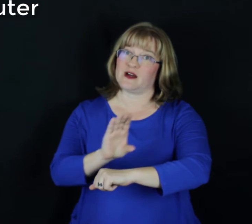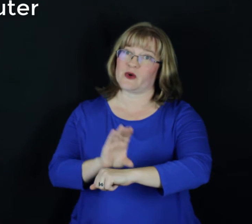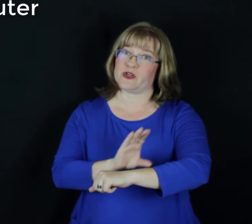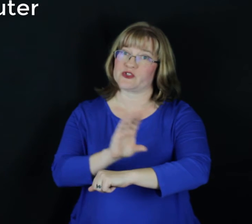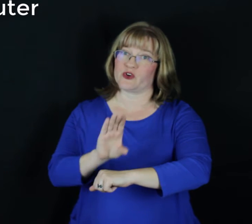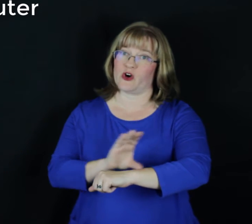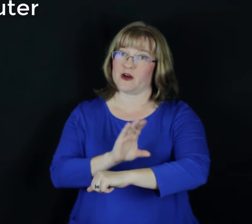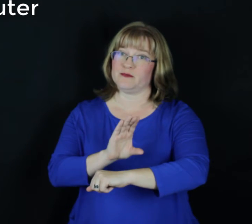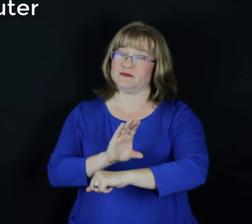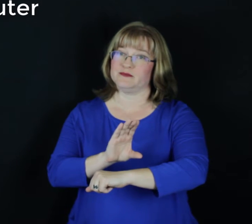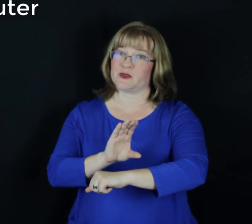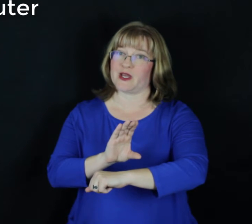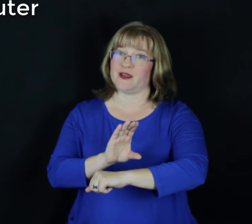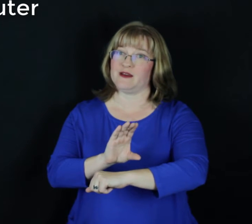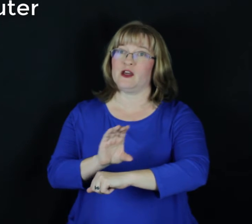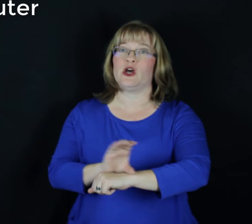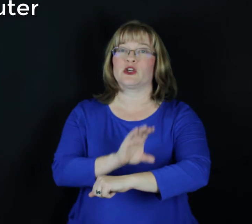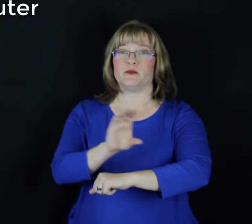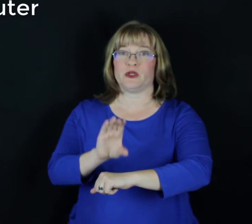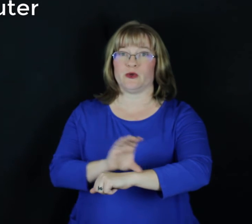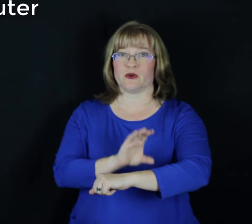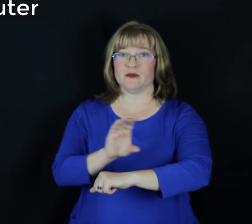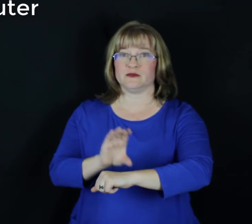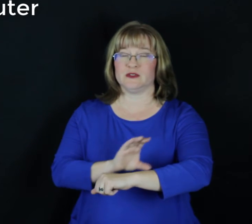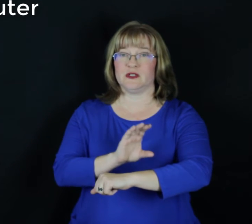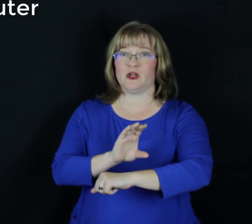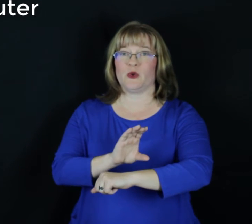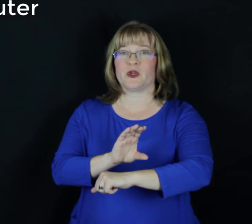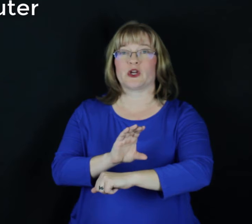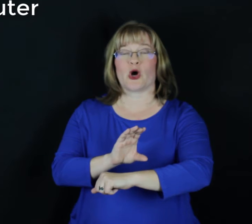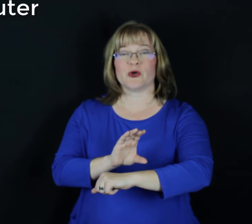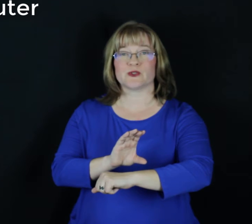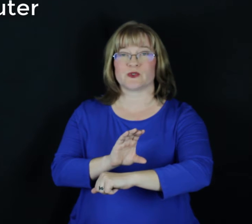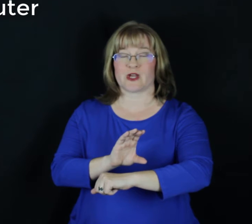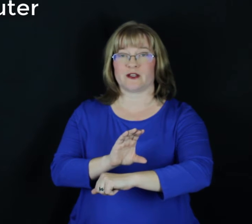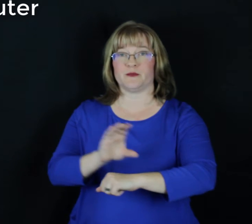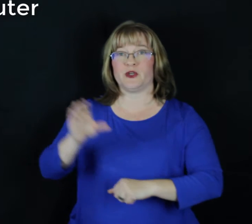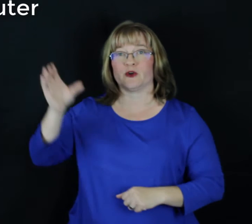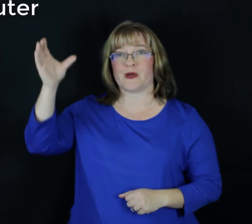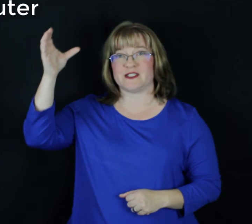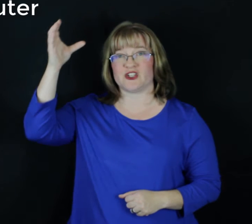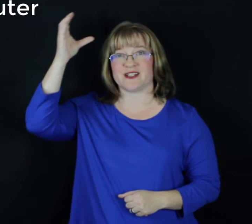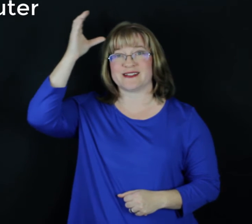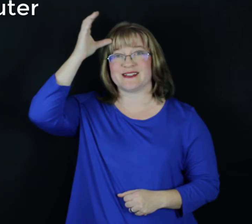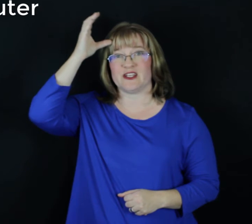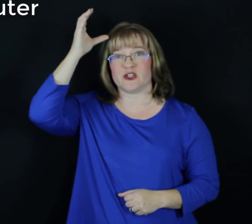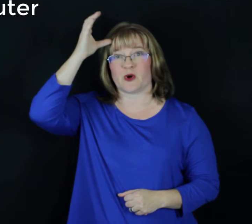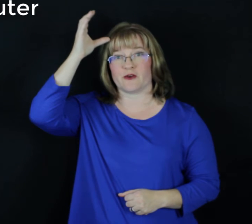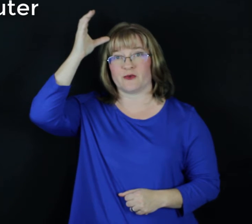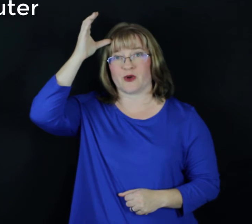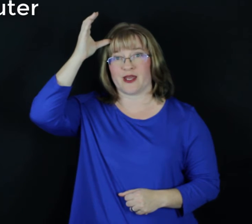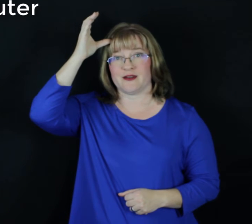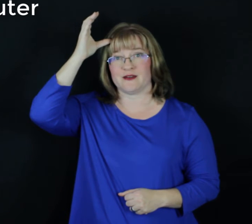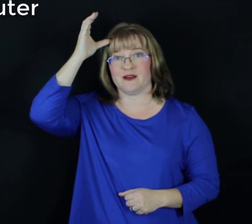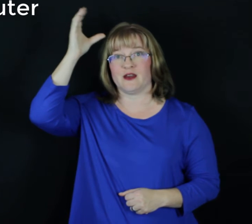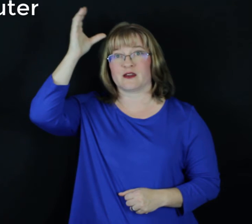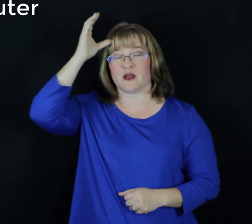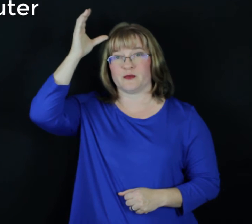our wrist or arm. Okay? Computer. We could also sign computer by touching a C to our forehead.